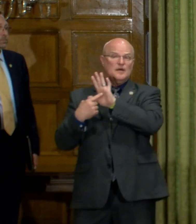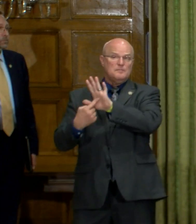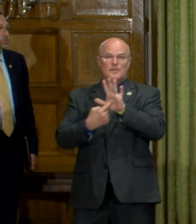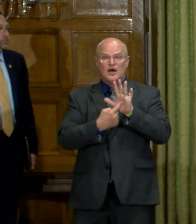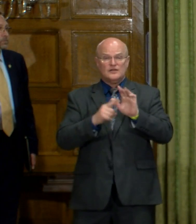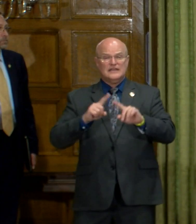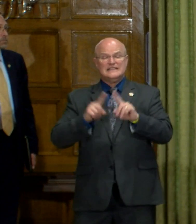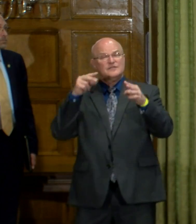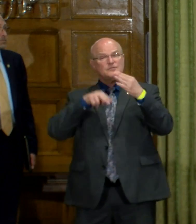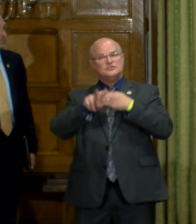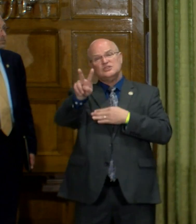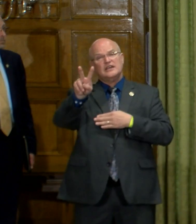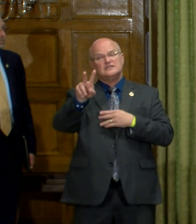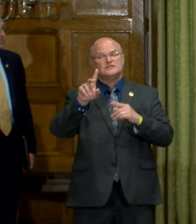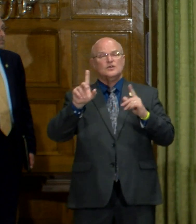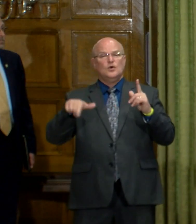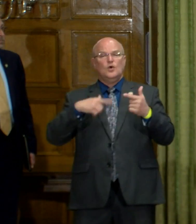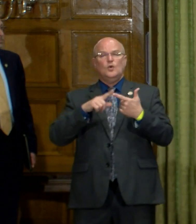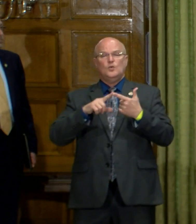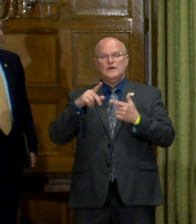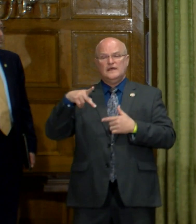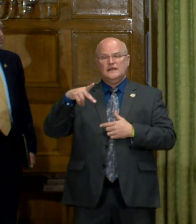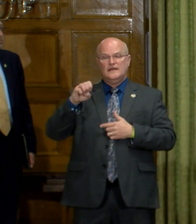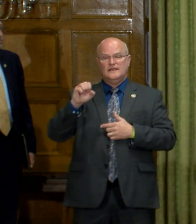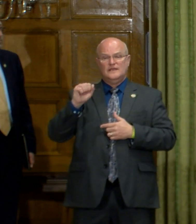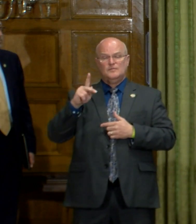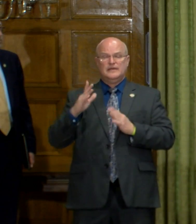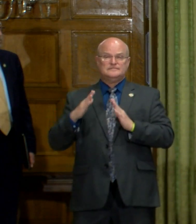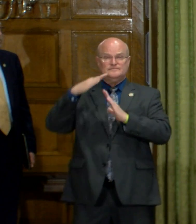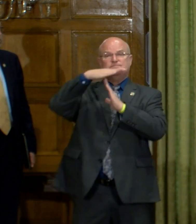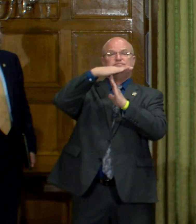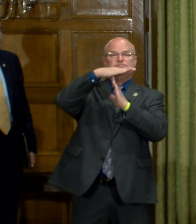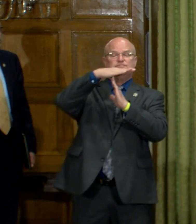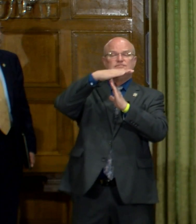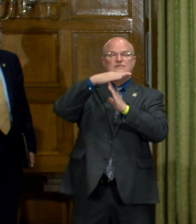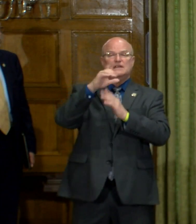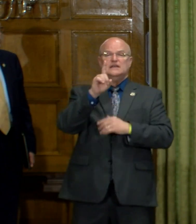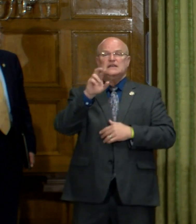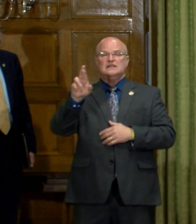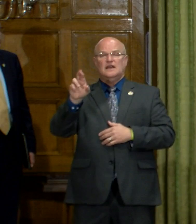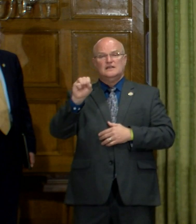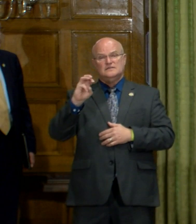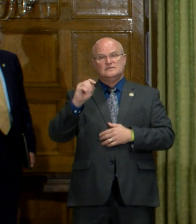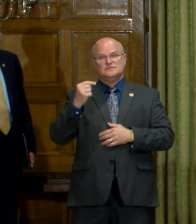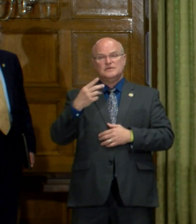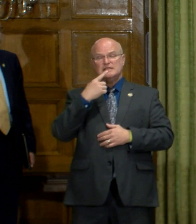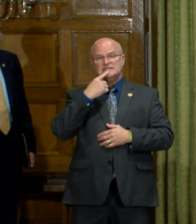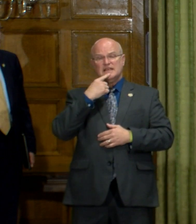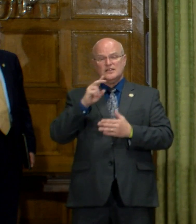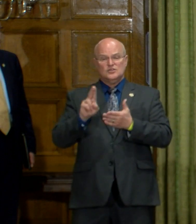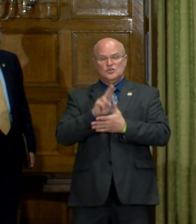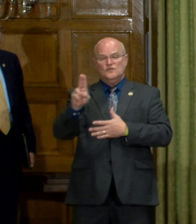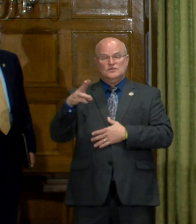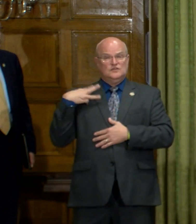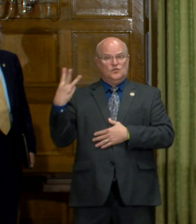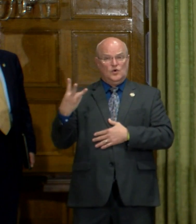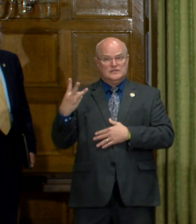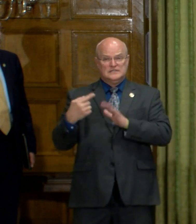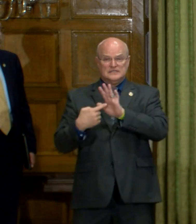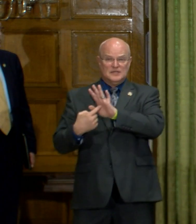different projection on whenever their peak is. Dr. Smith indicated that the University of Washington